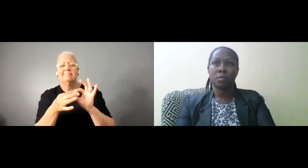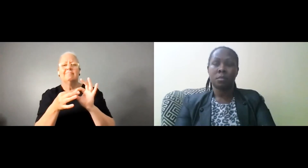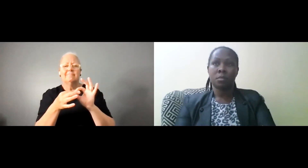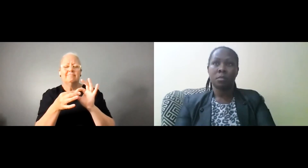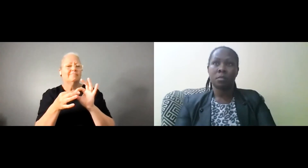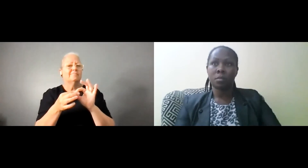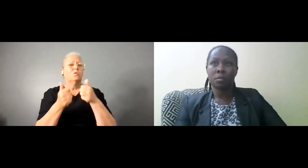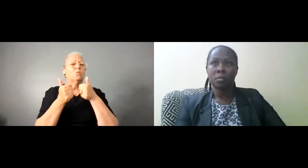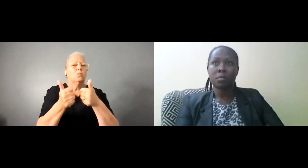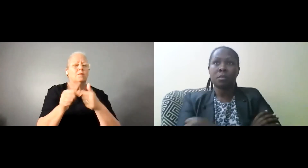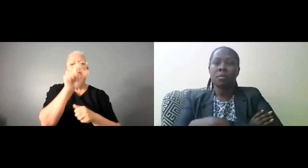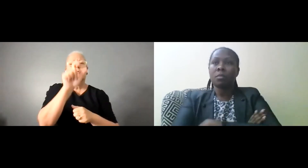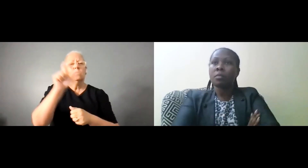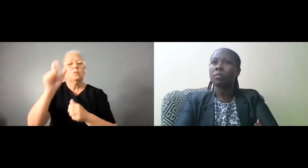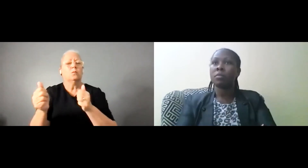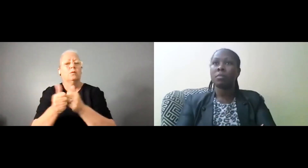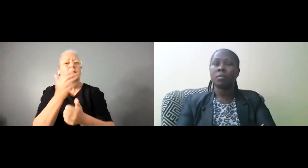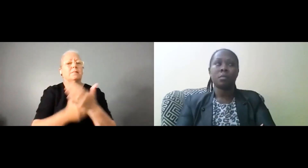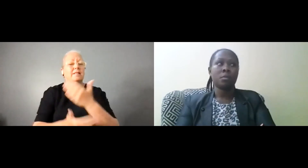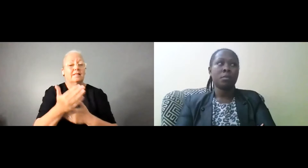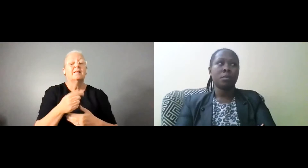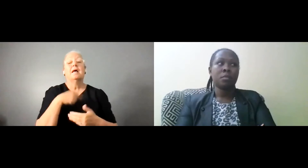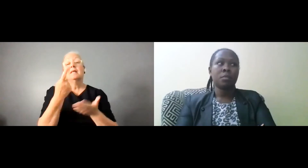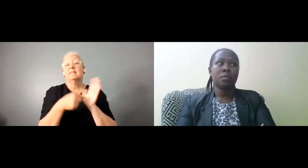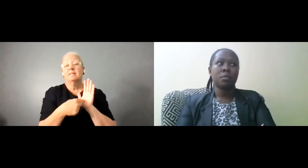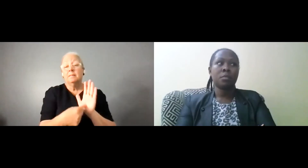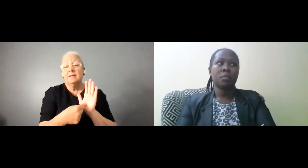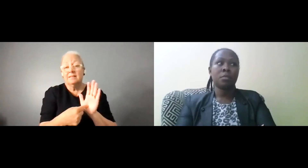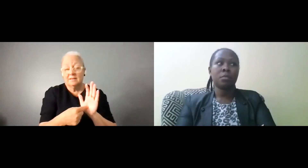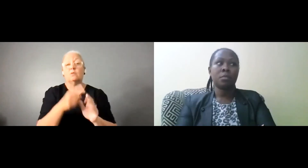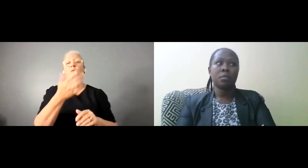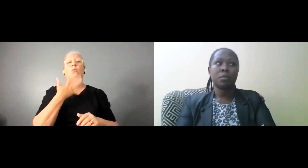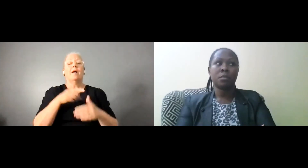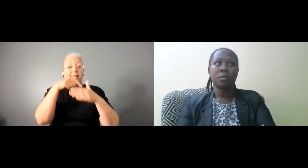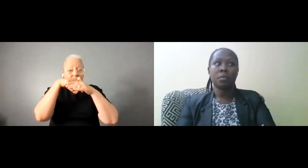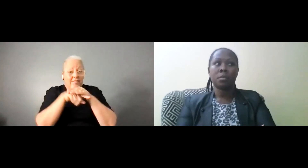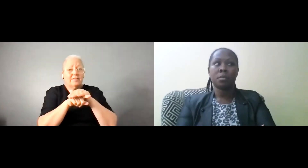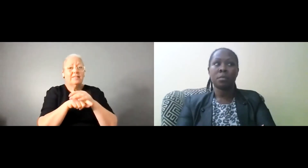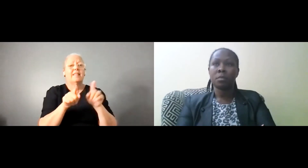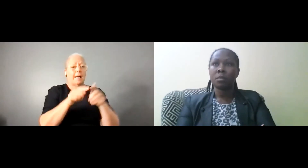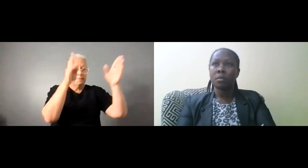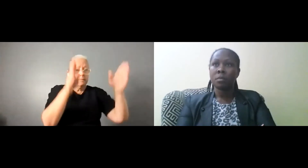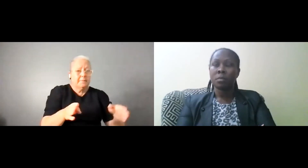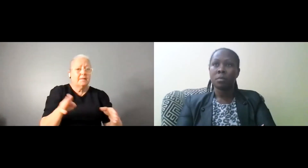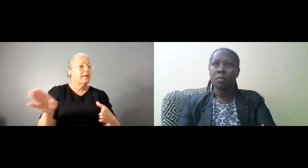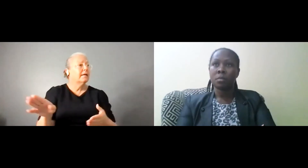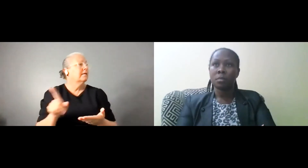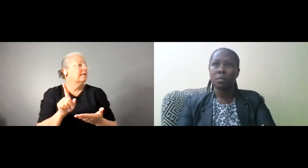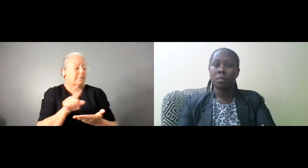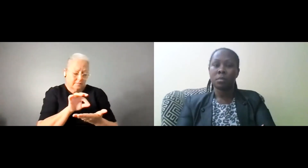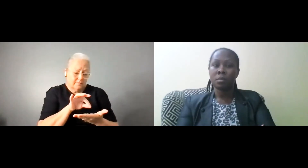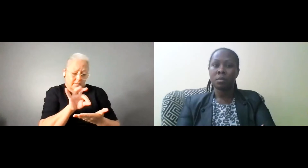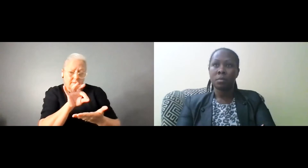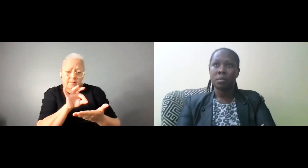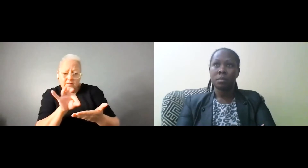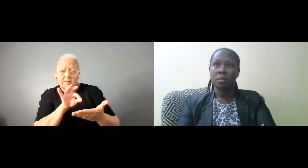in polling stations are not accessible. Also, the electoral commission or the